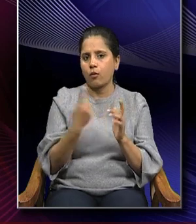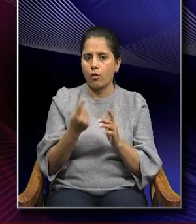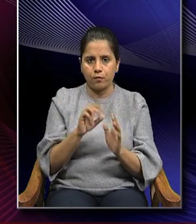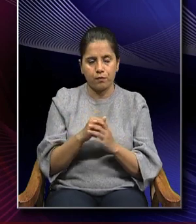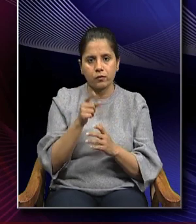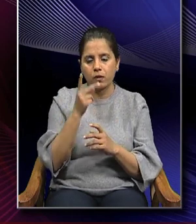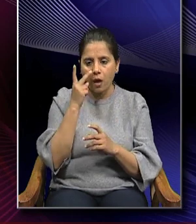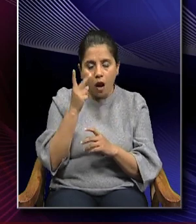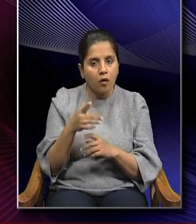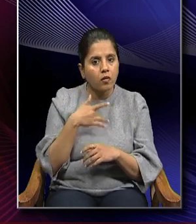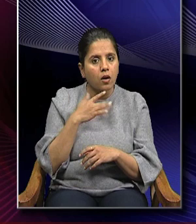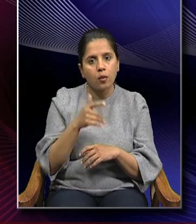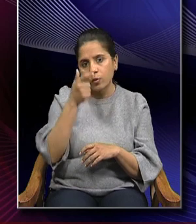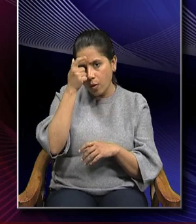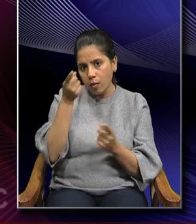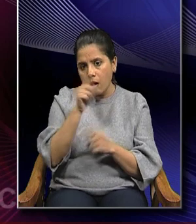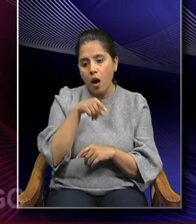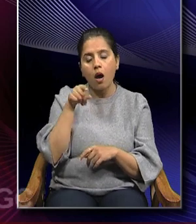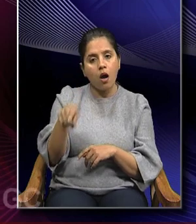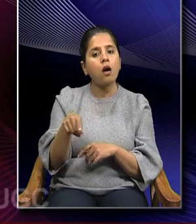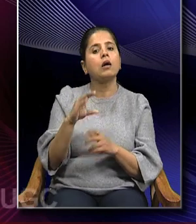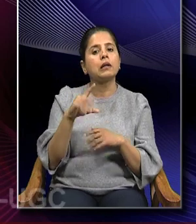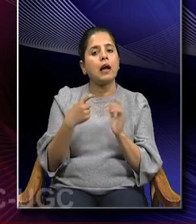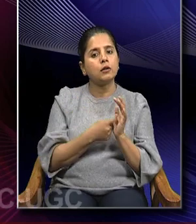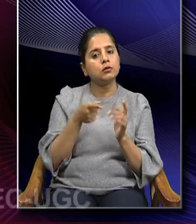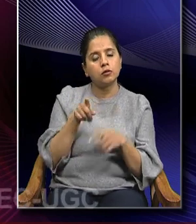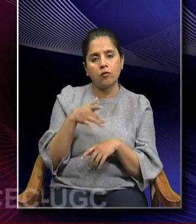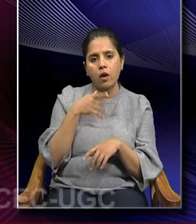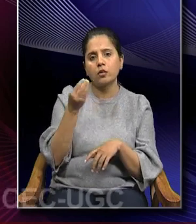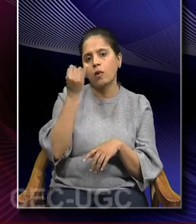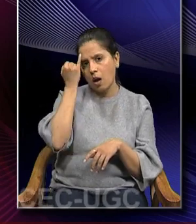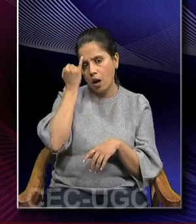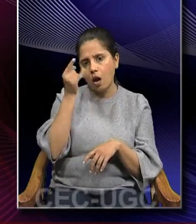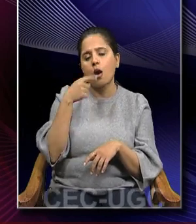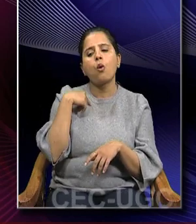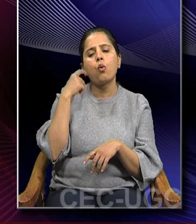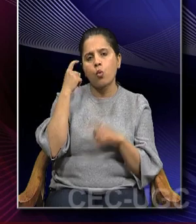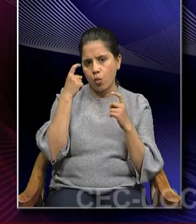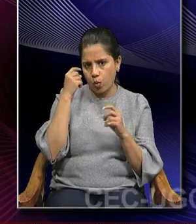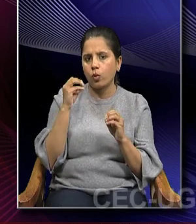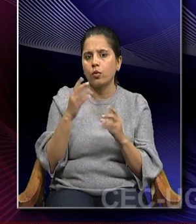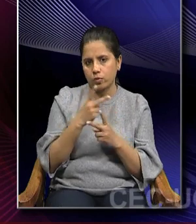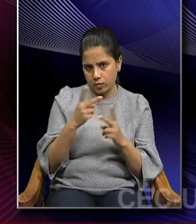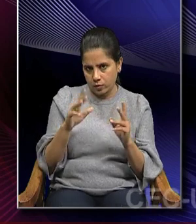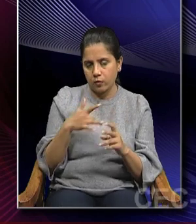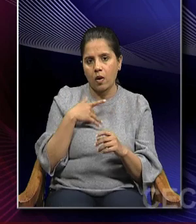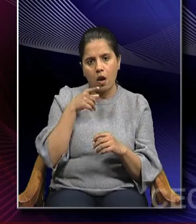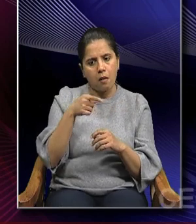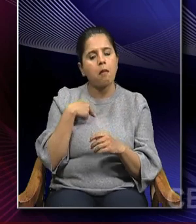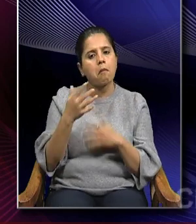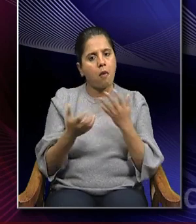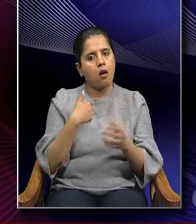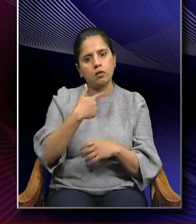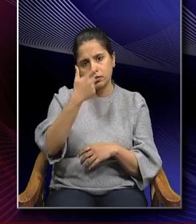were witnessing a problem faced by a customer, and some ideas you started thinking about that as a marketer,